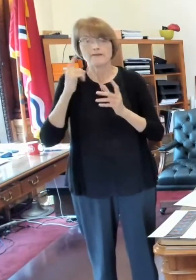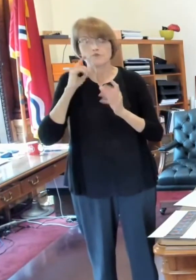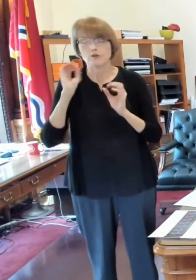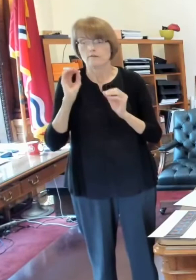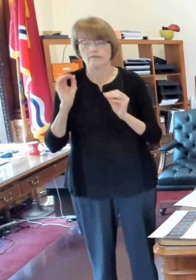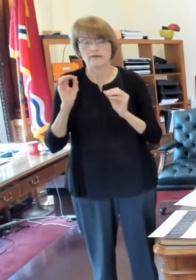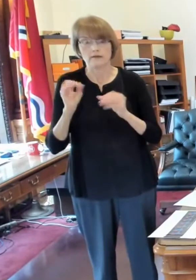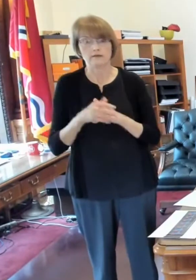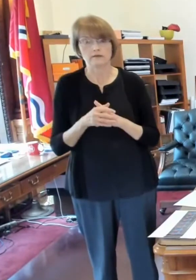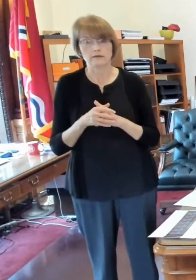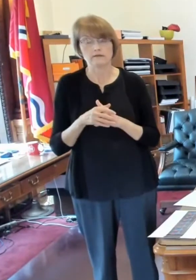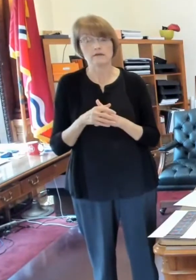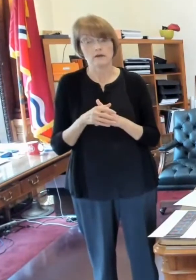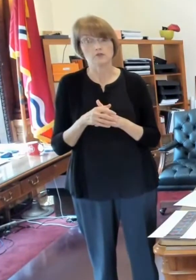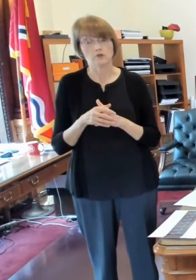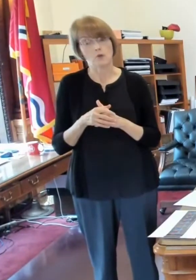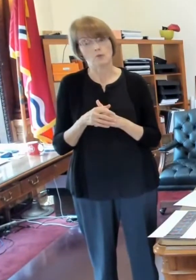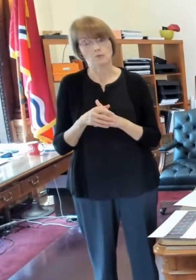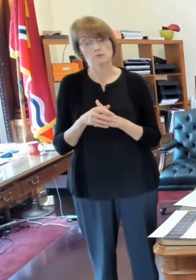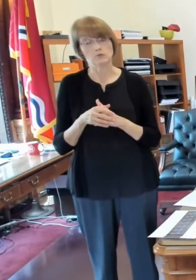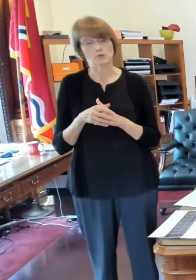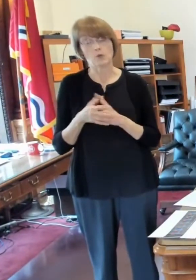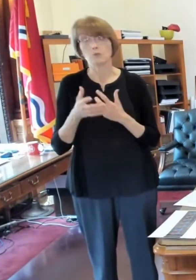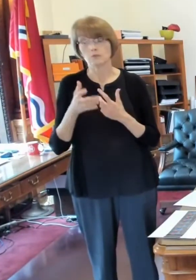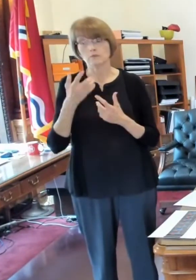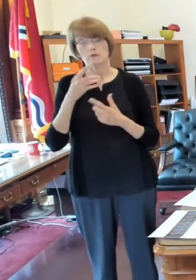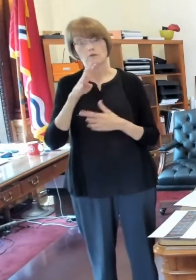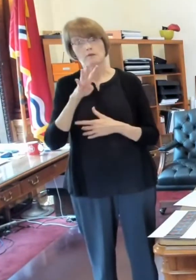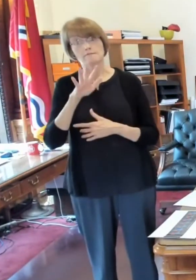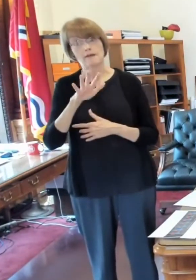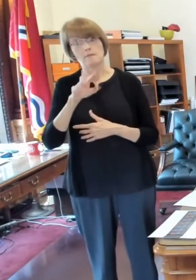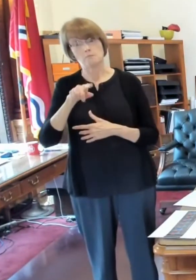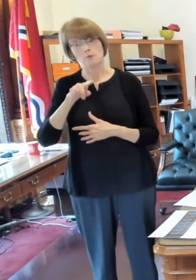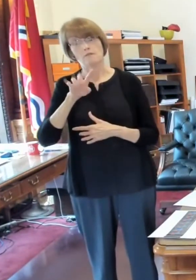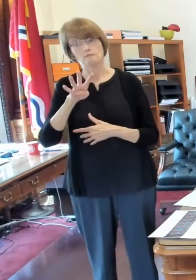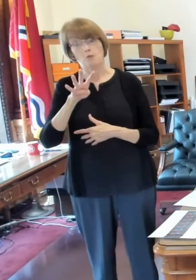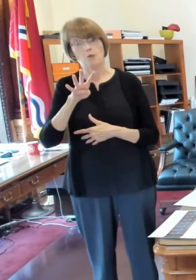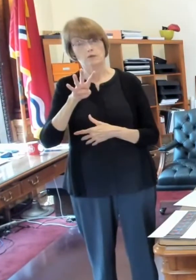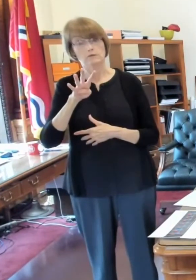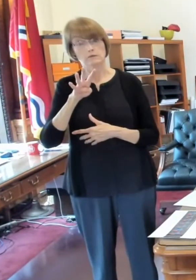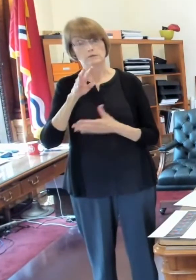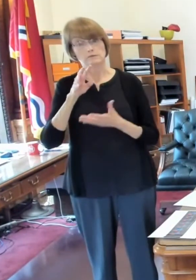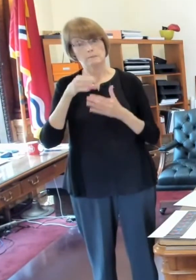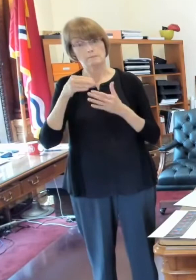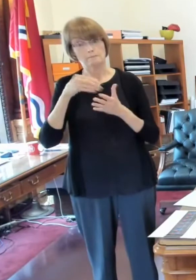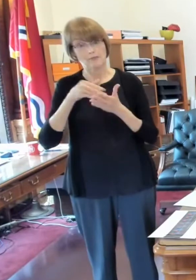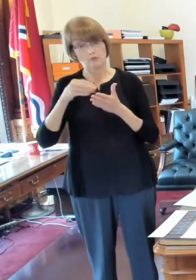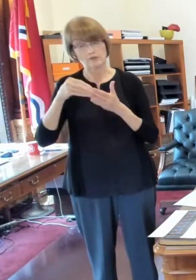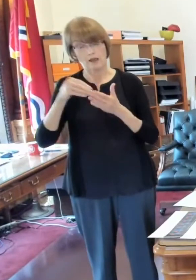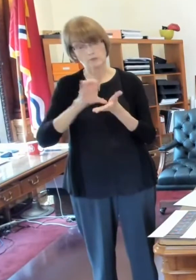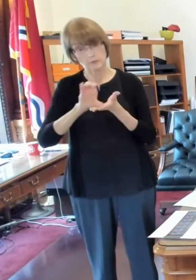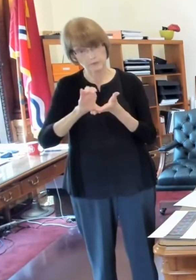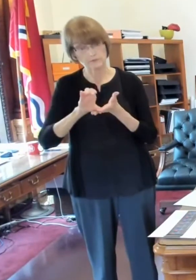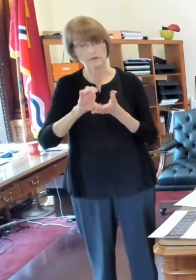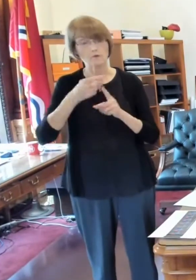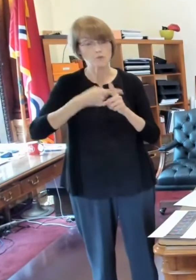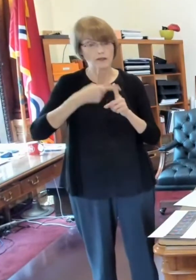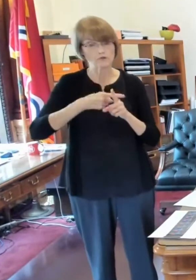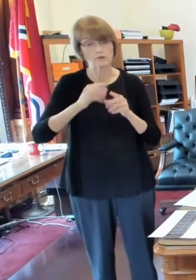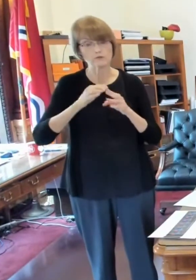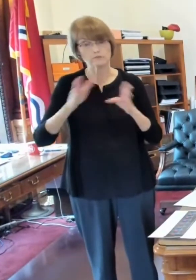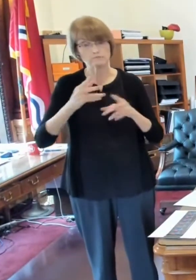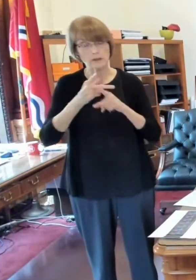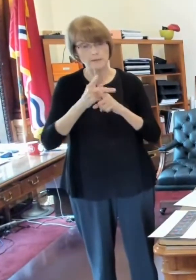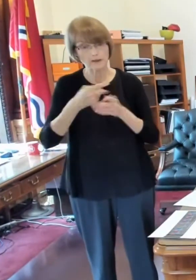million into rental assistance and mortgage assistance, because we don't want anybody to be evicted. But it isn't, the mayor